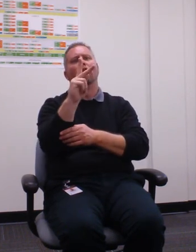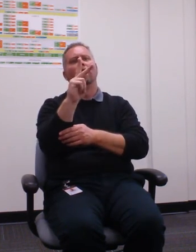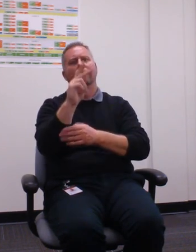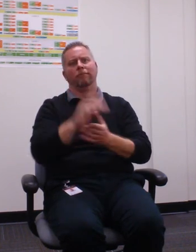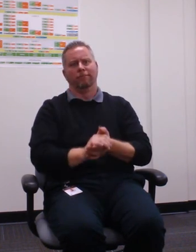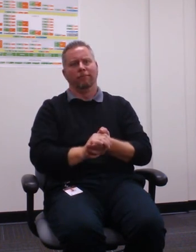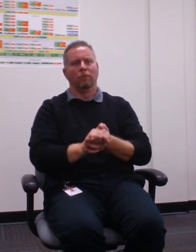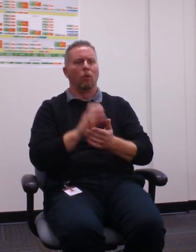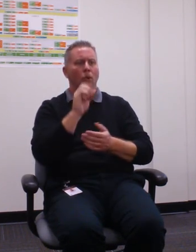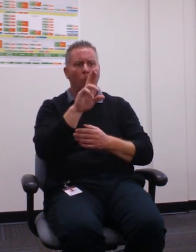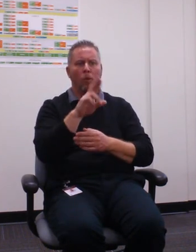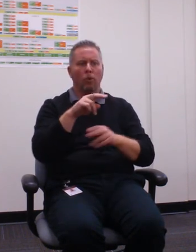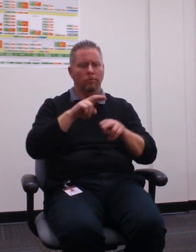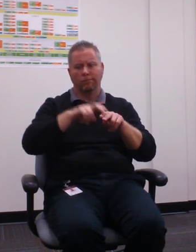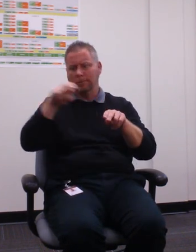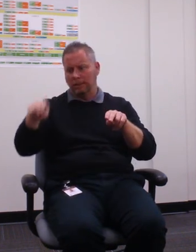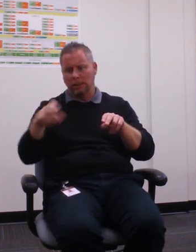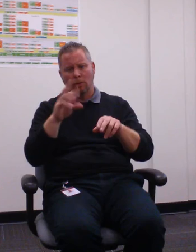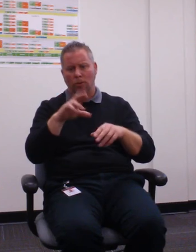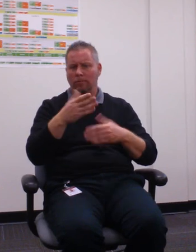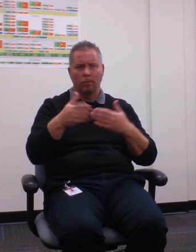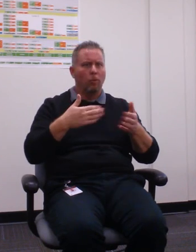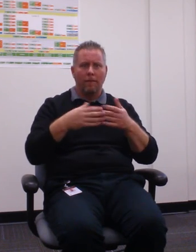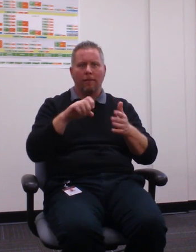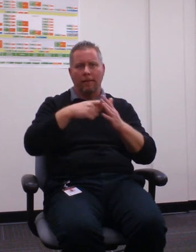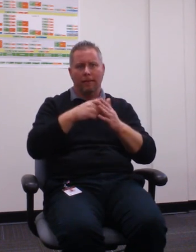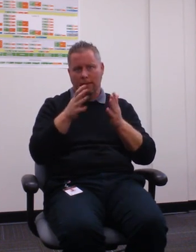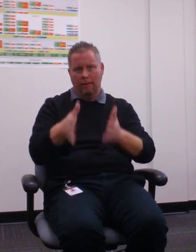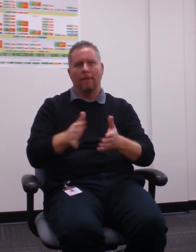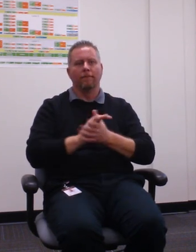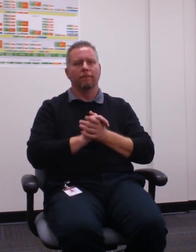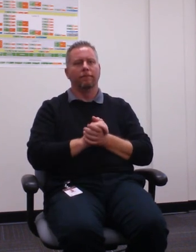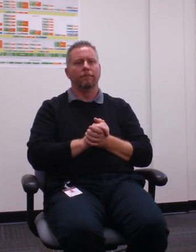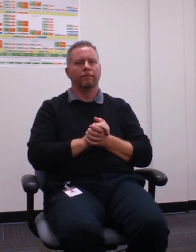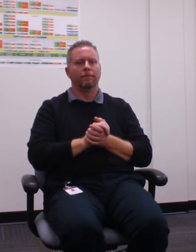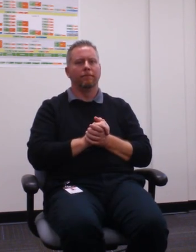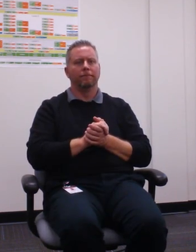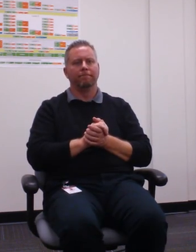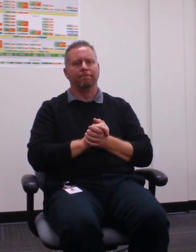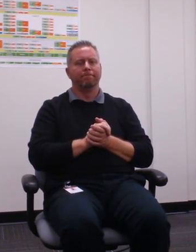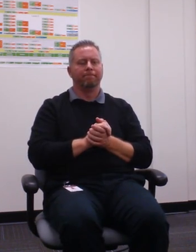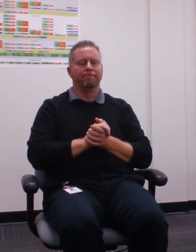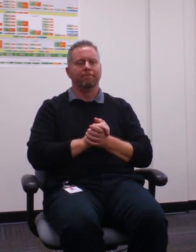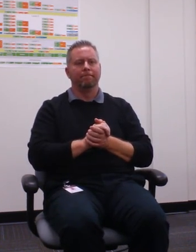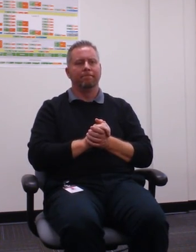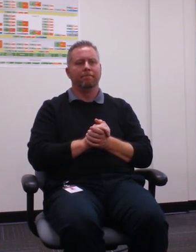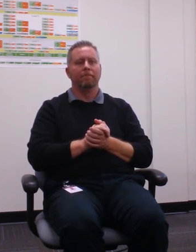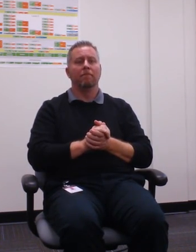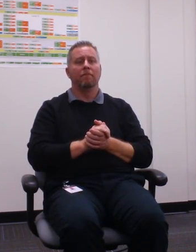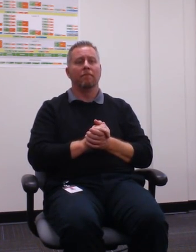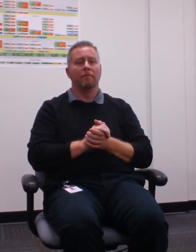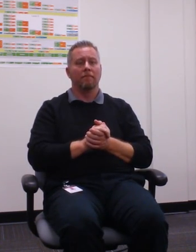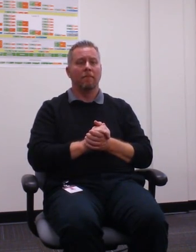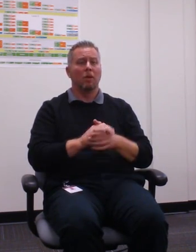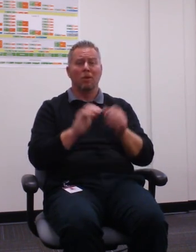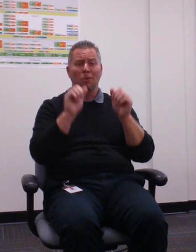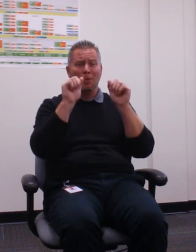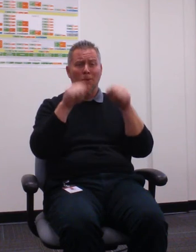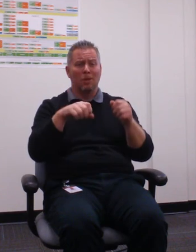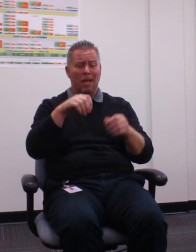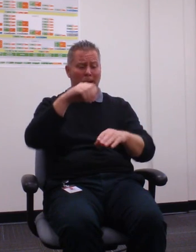key in the passenger compartment. You can put a key on top of the left rear